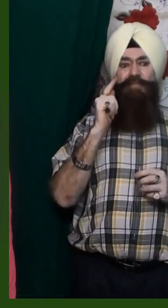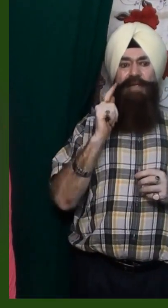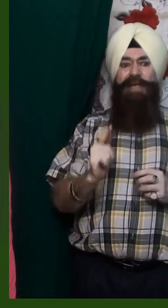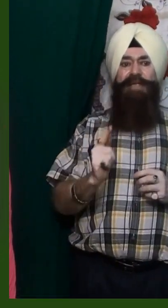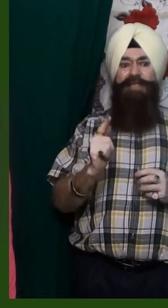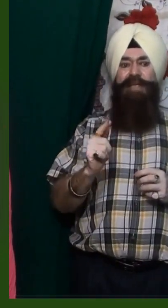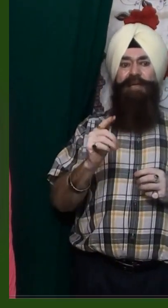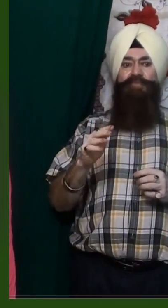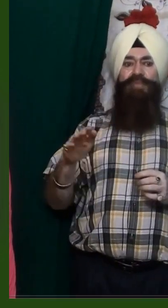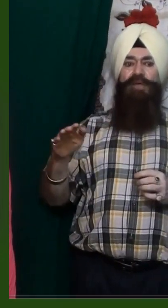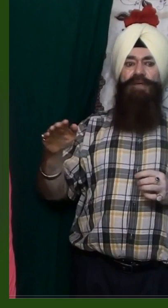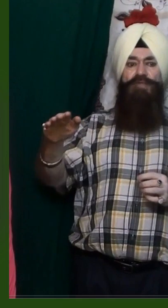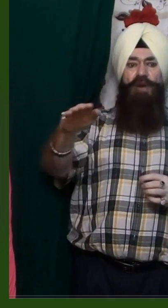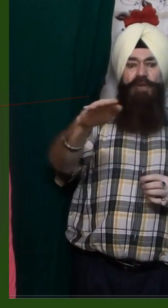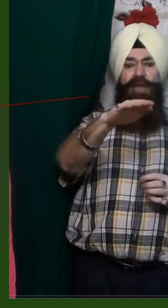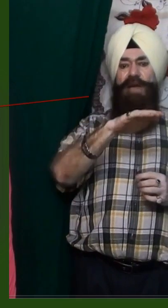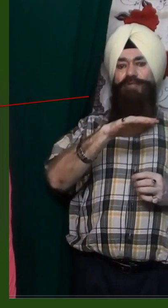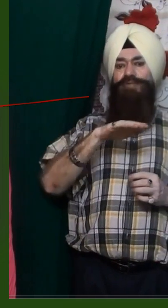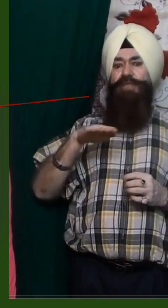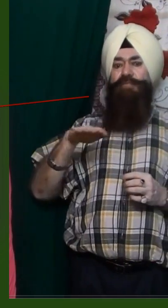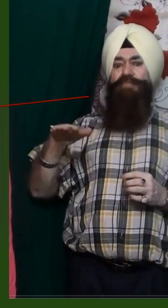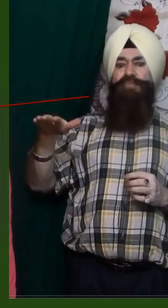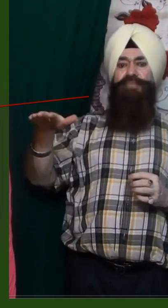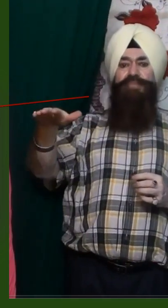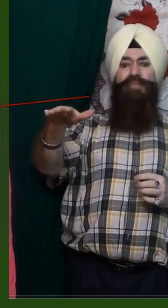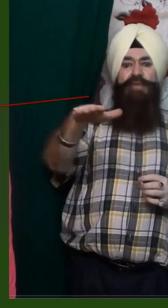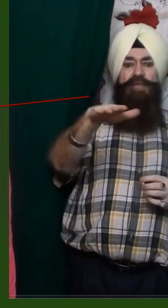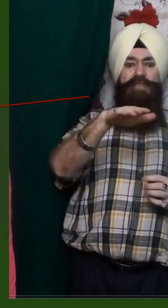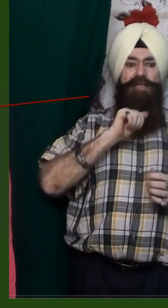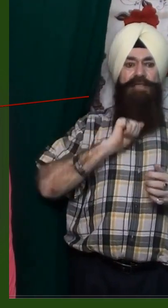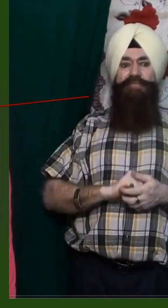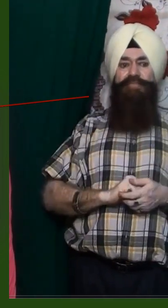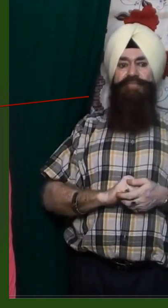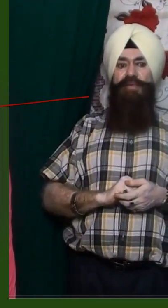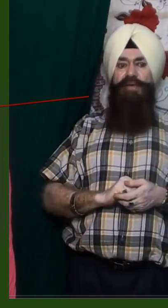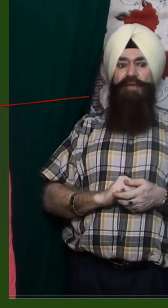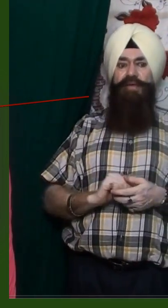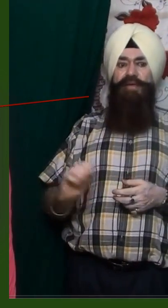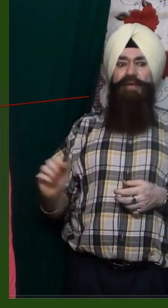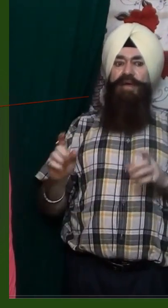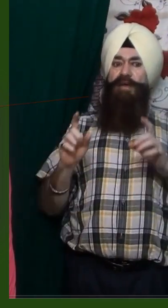while simultaneously revolving around the sun.